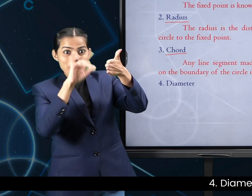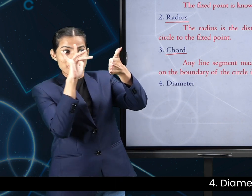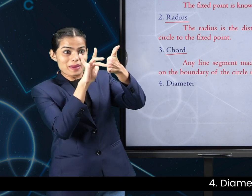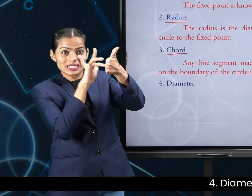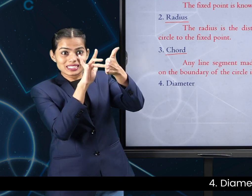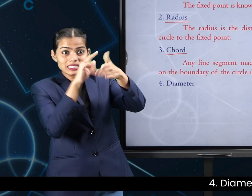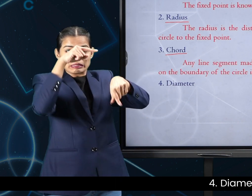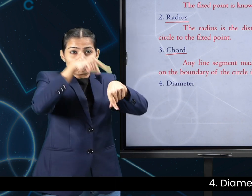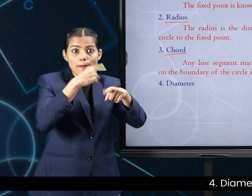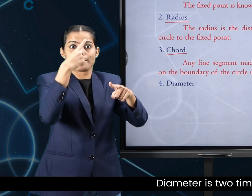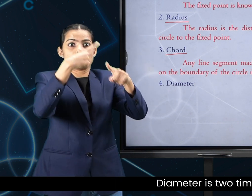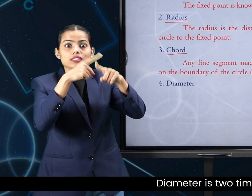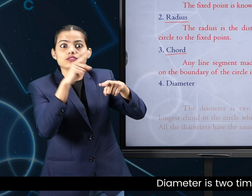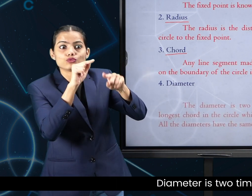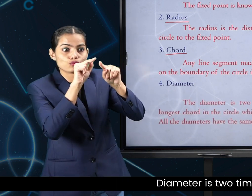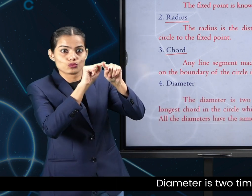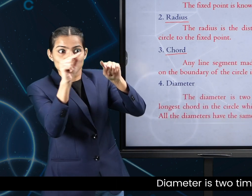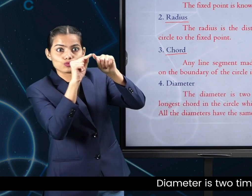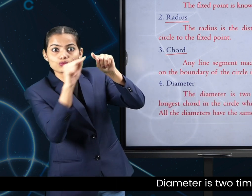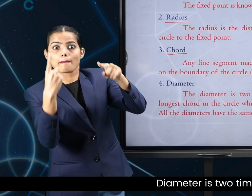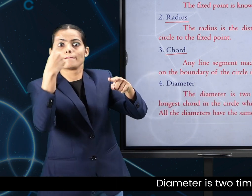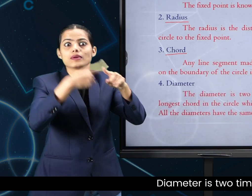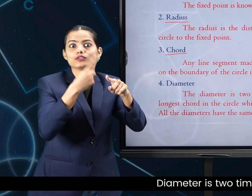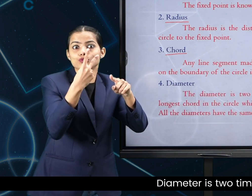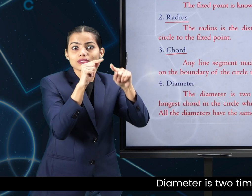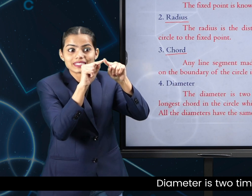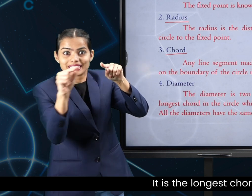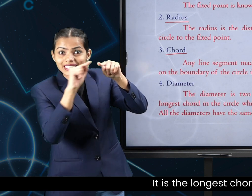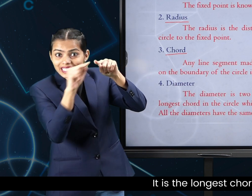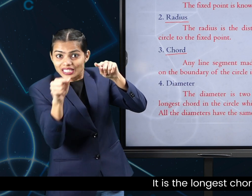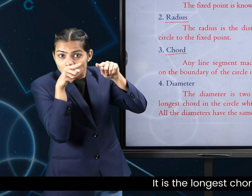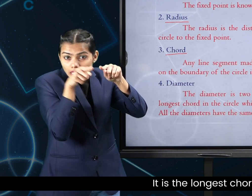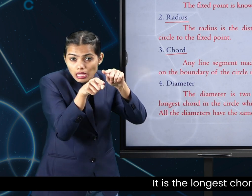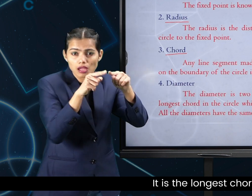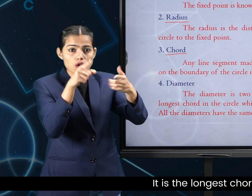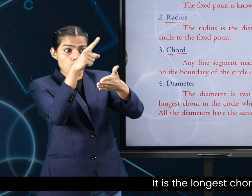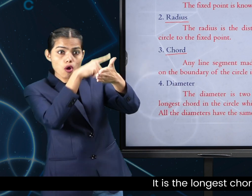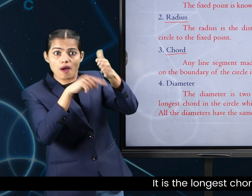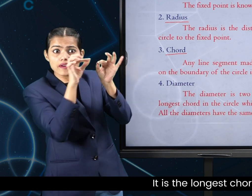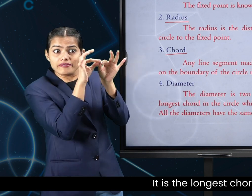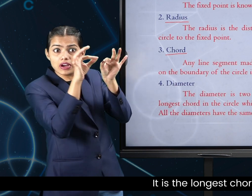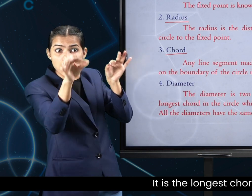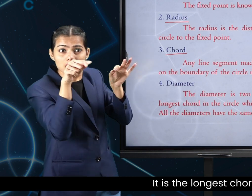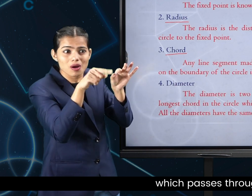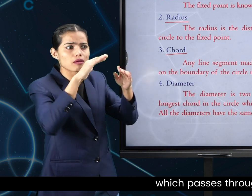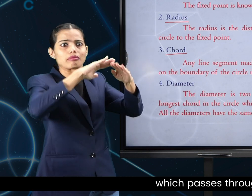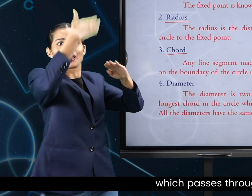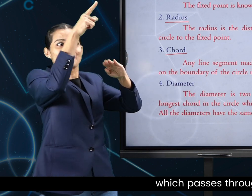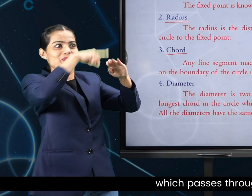Diameter. Diameter is 2 times the radius. It is the longest chord on the circle which passes through